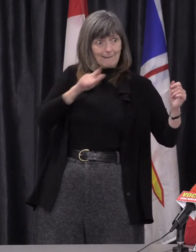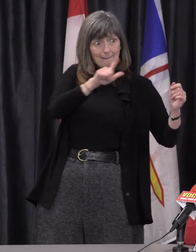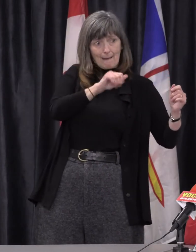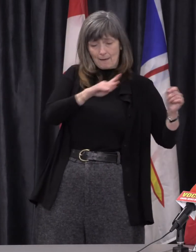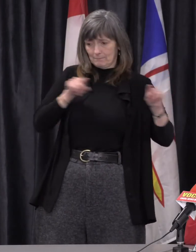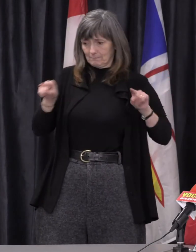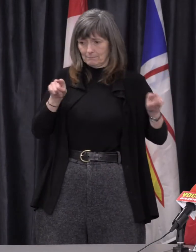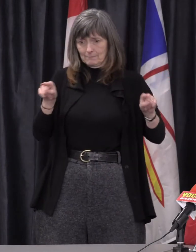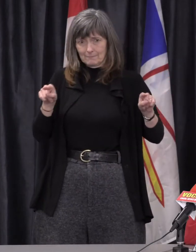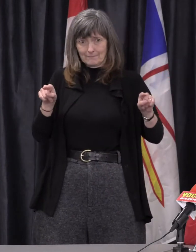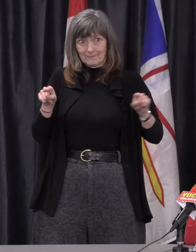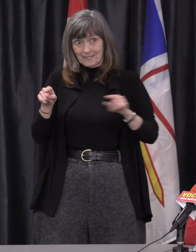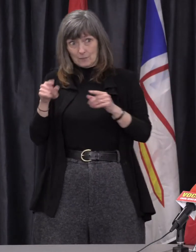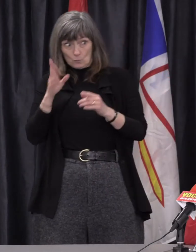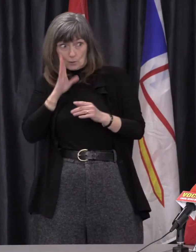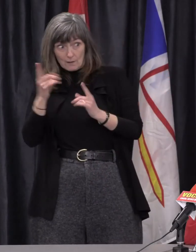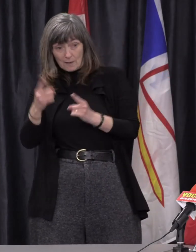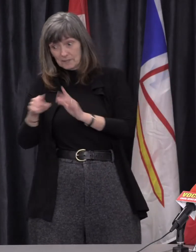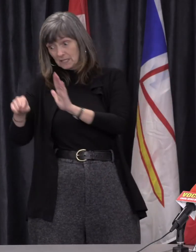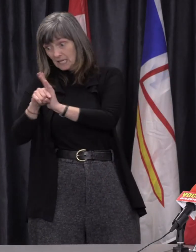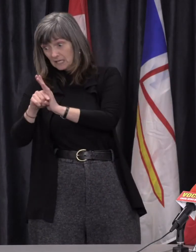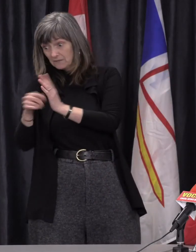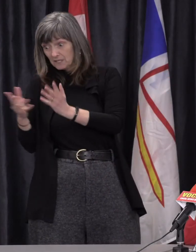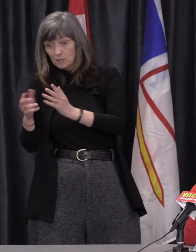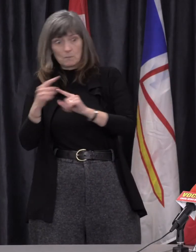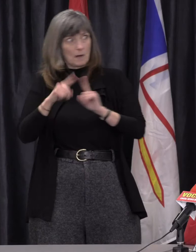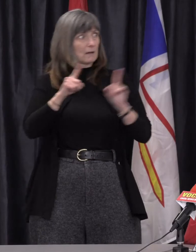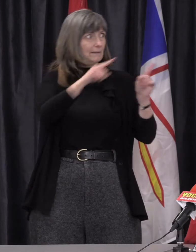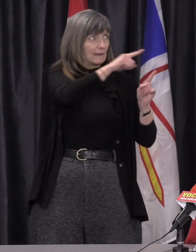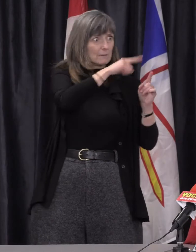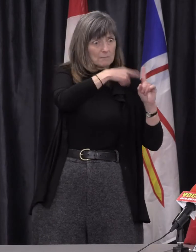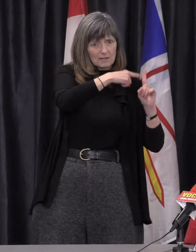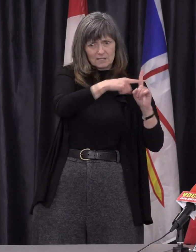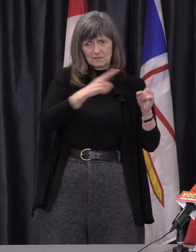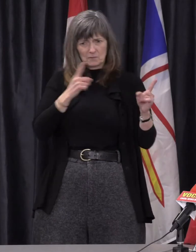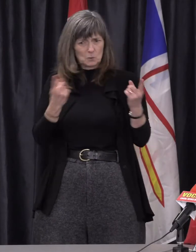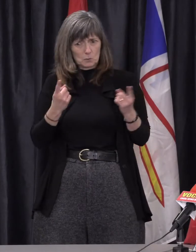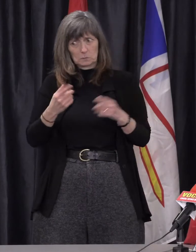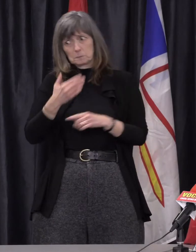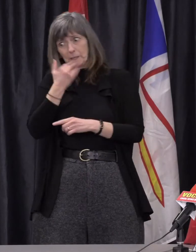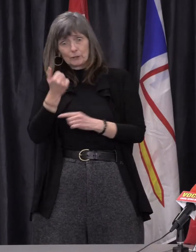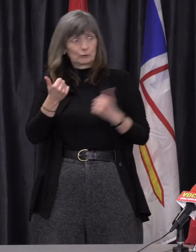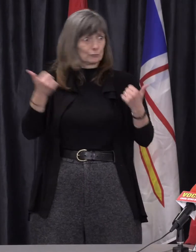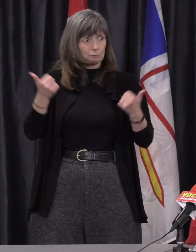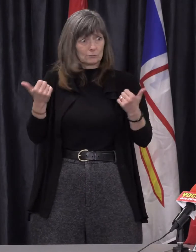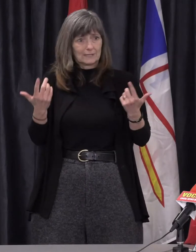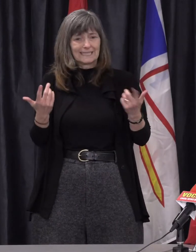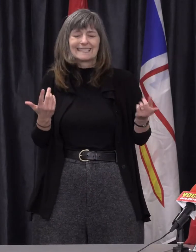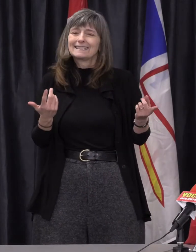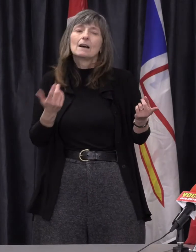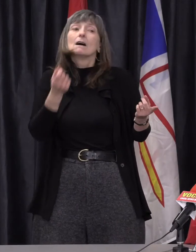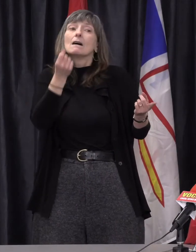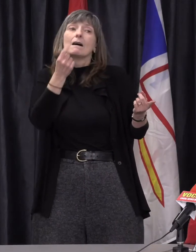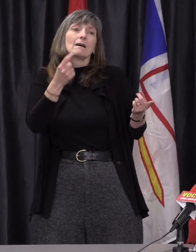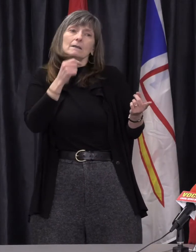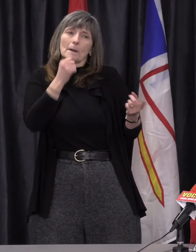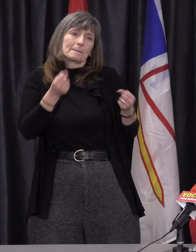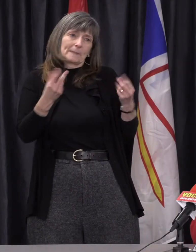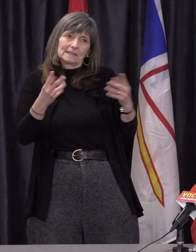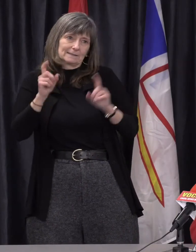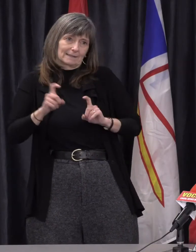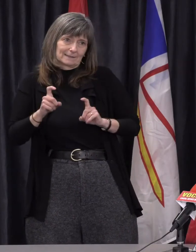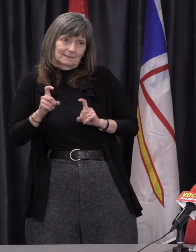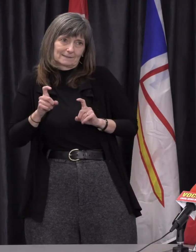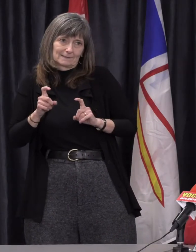here but positive there, or vice versa? So we haven't had a lot of specimens that have gone up, and so we would only know that